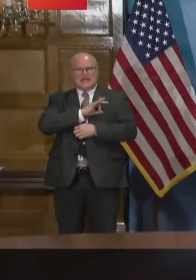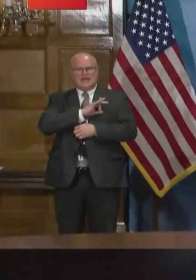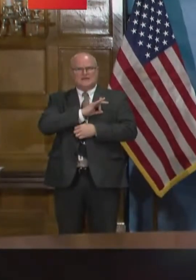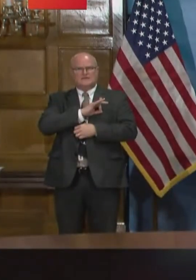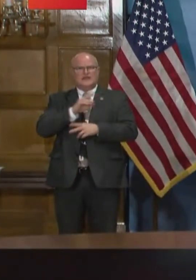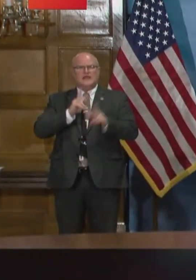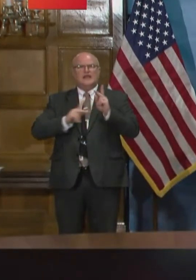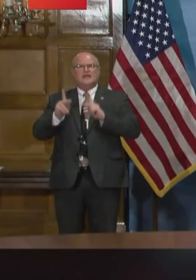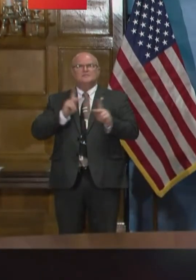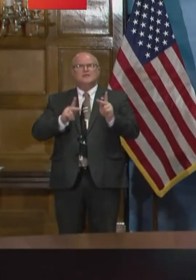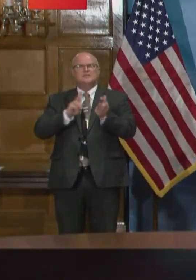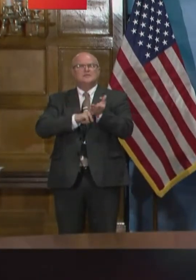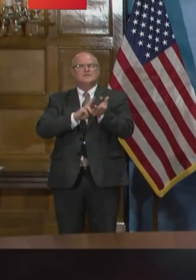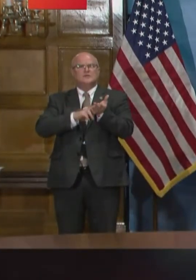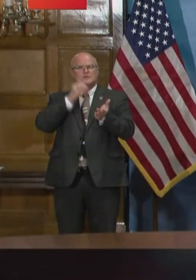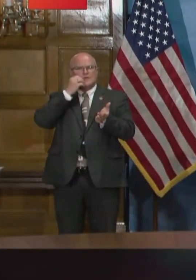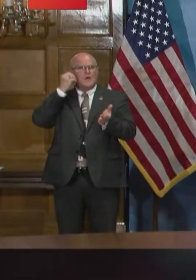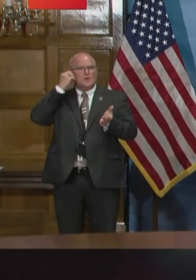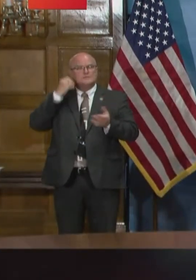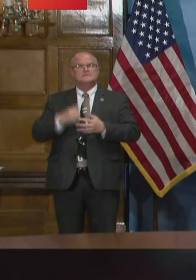people living in nursing homes.